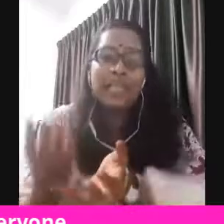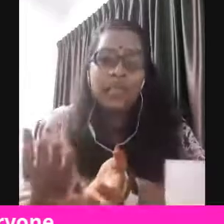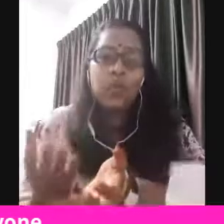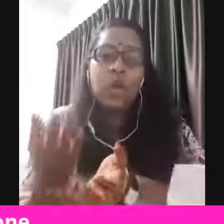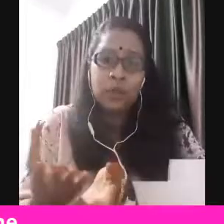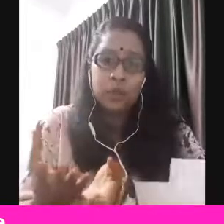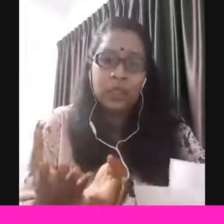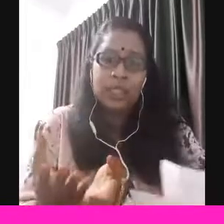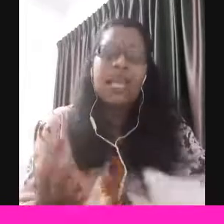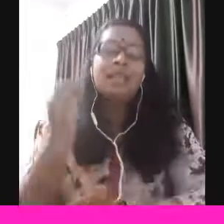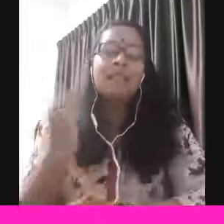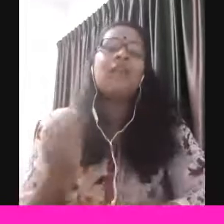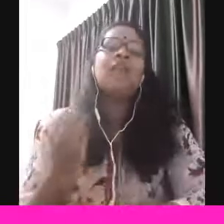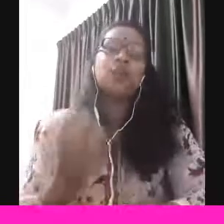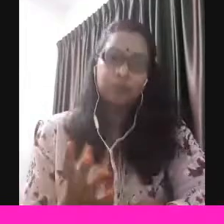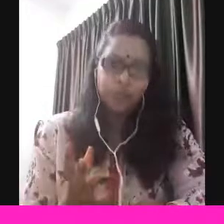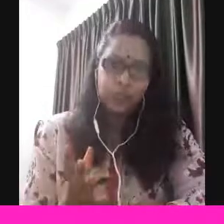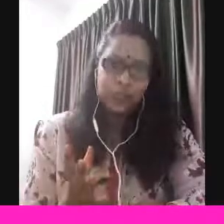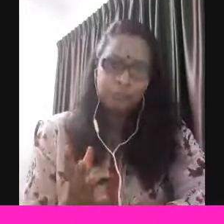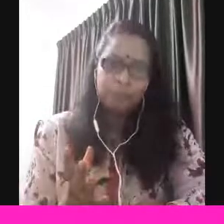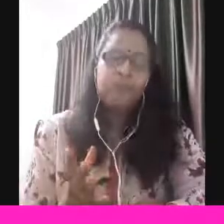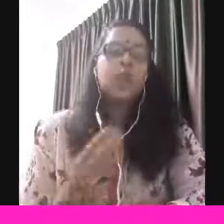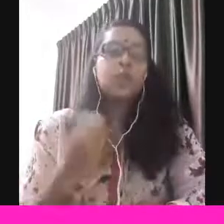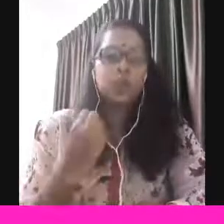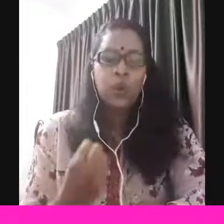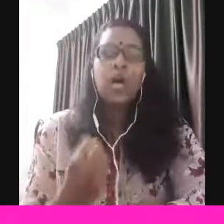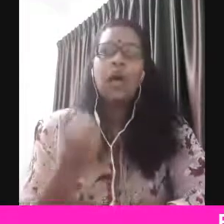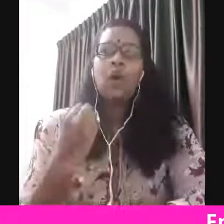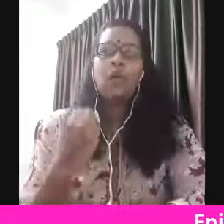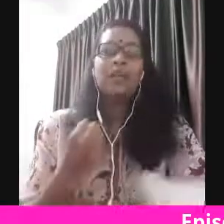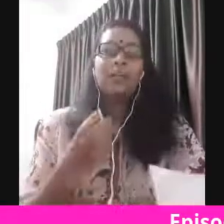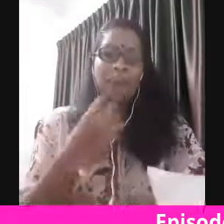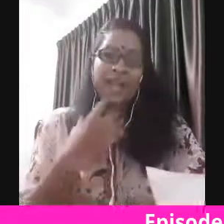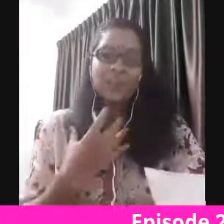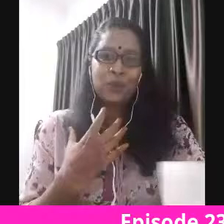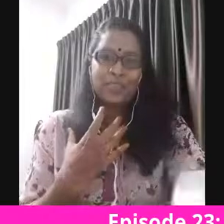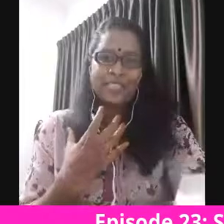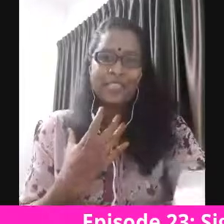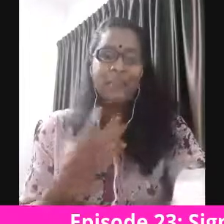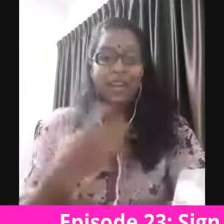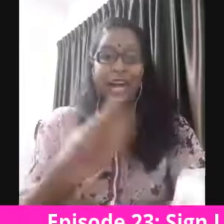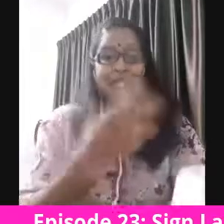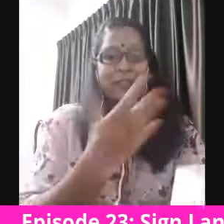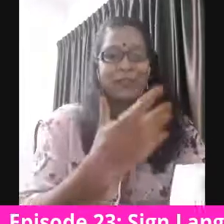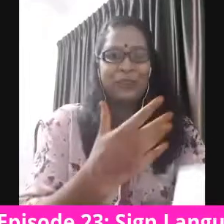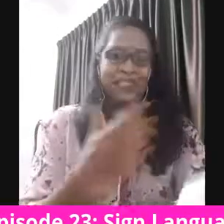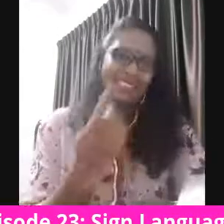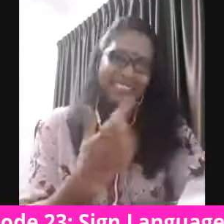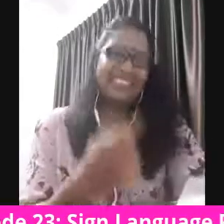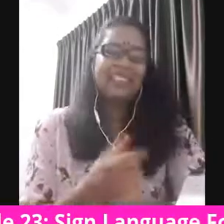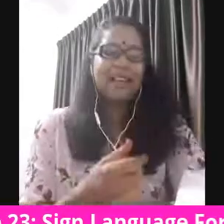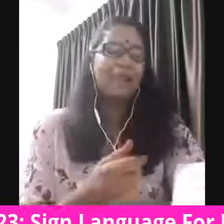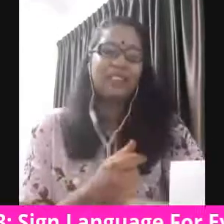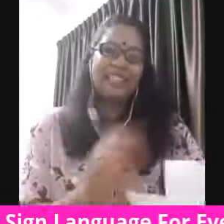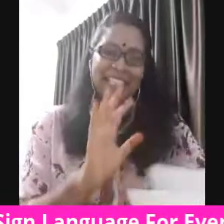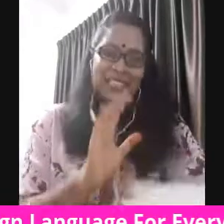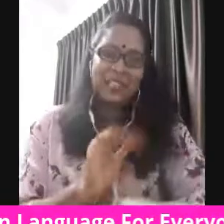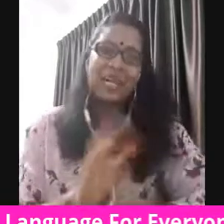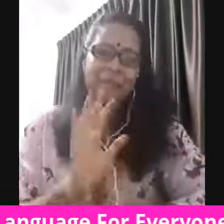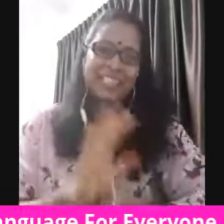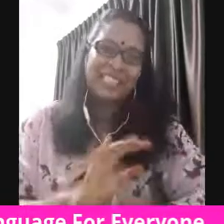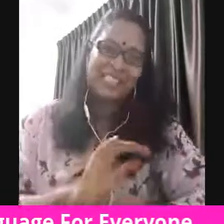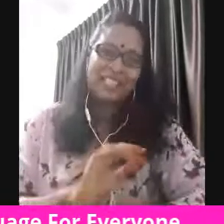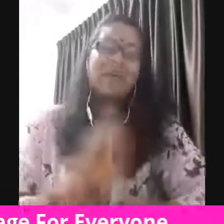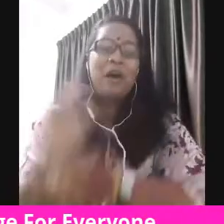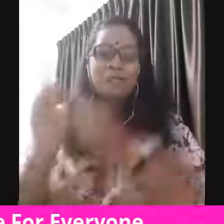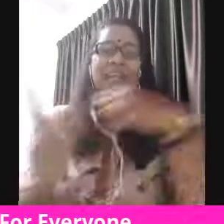change to English to our students, they will Mhm. confuse. yeah, So, what okay, my school teacher, when I saw, I'm not an English